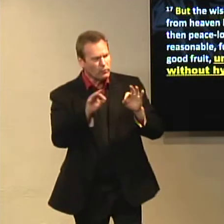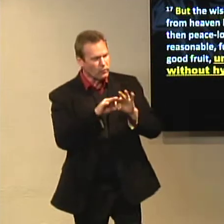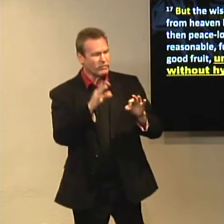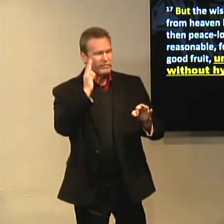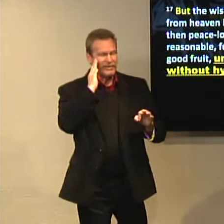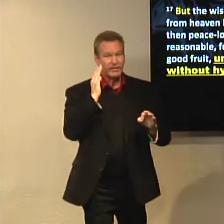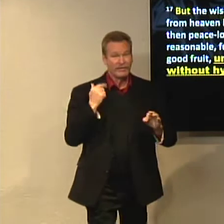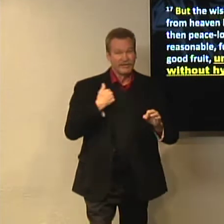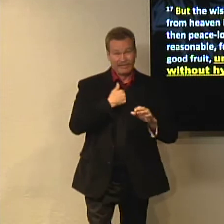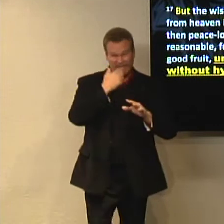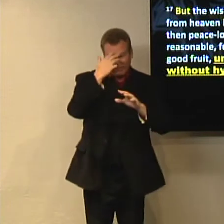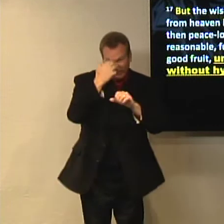quick.